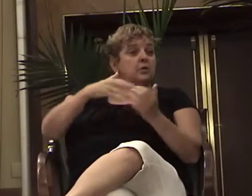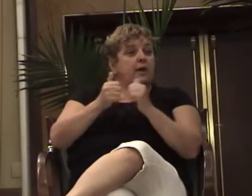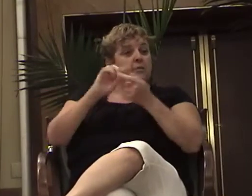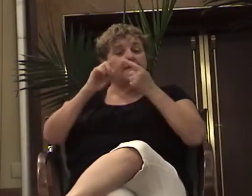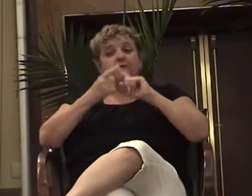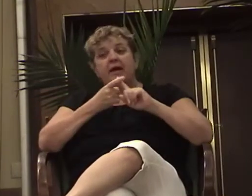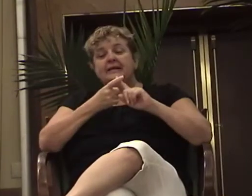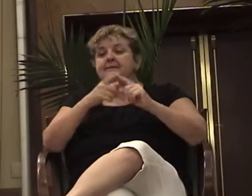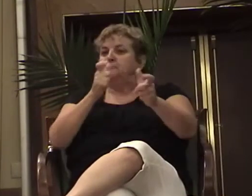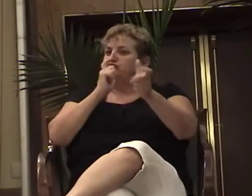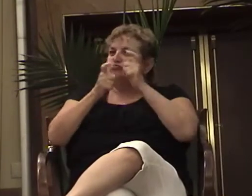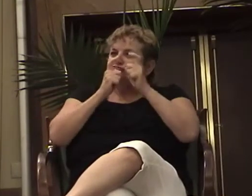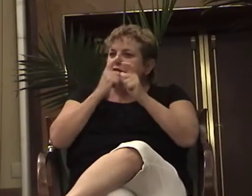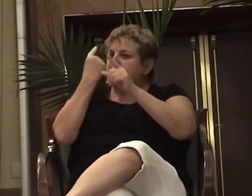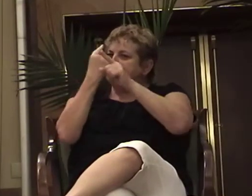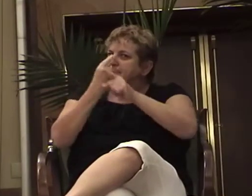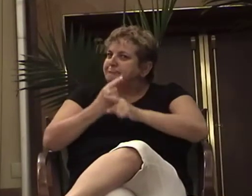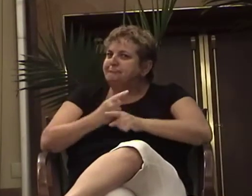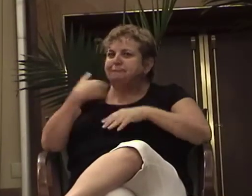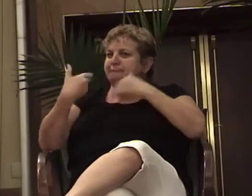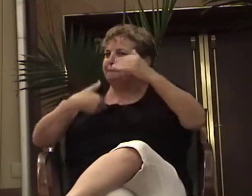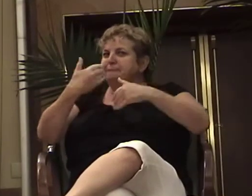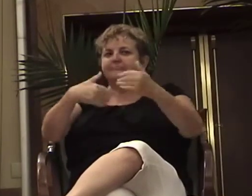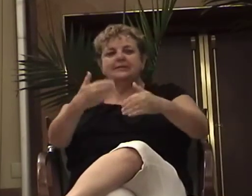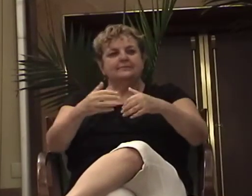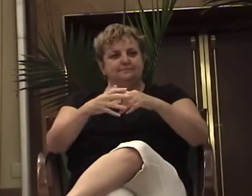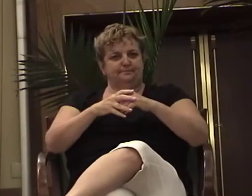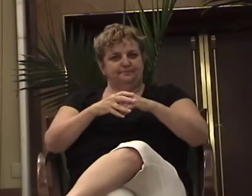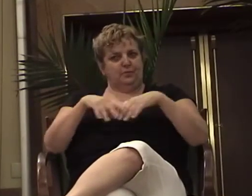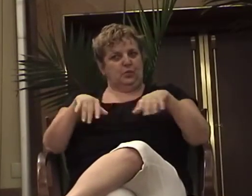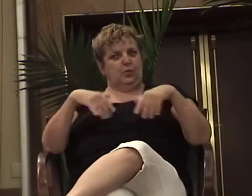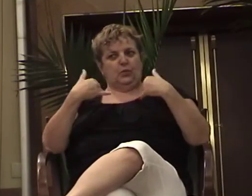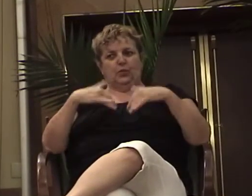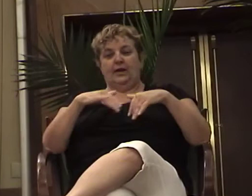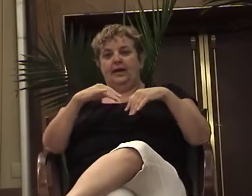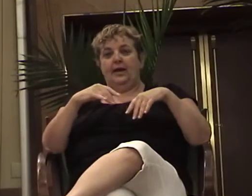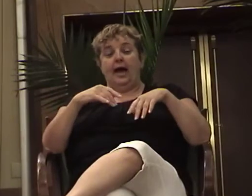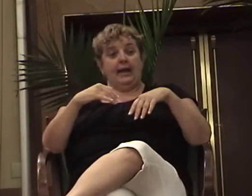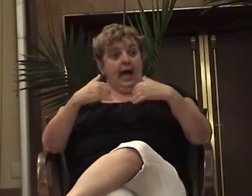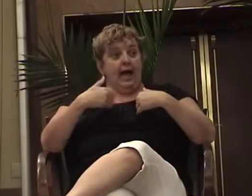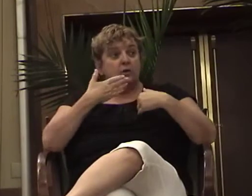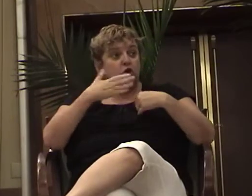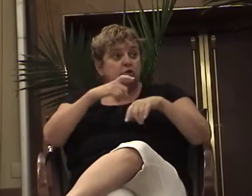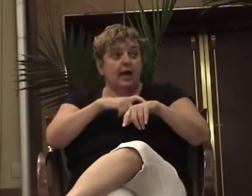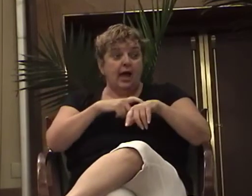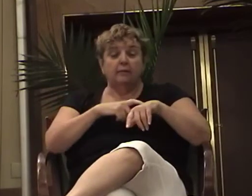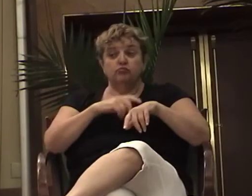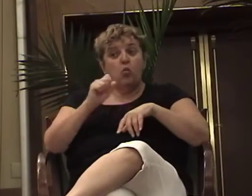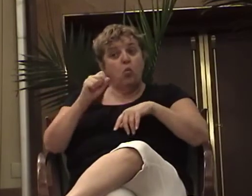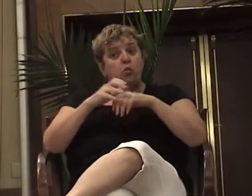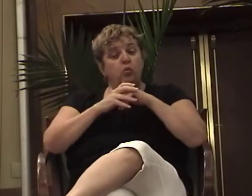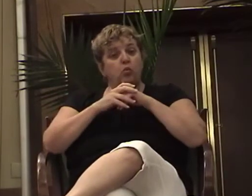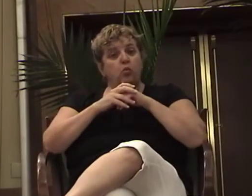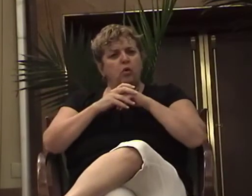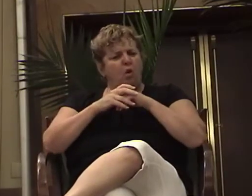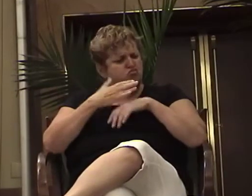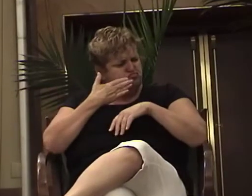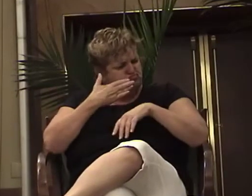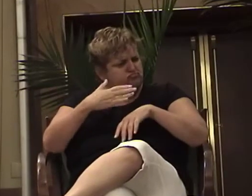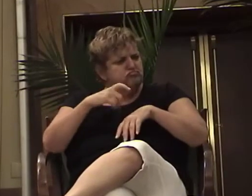a regular basis. Man, and I'll tell you what, I'm having a good time. I'm having a good time. I'm going to rock